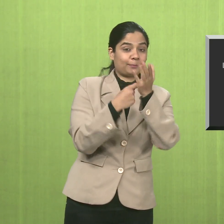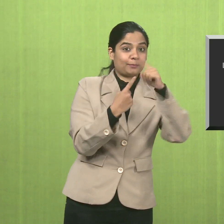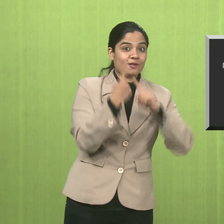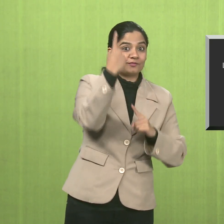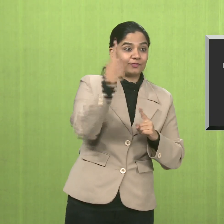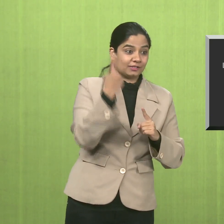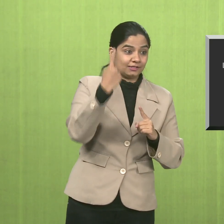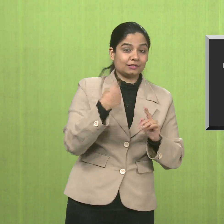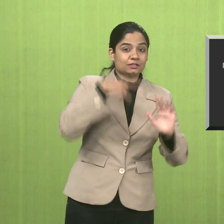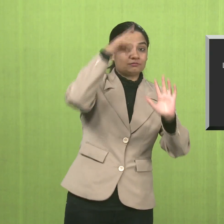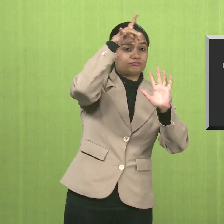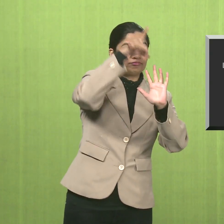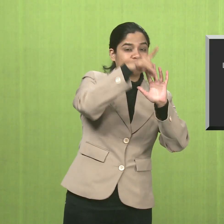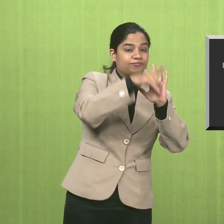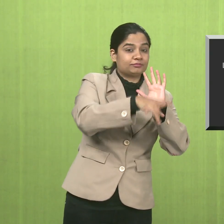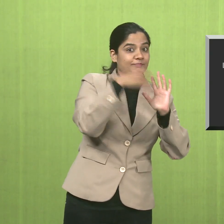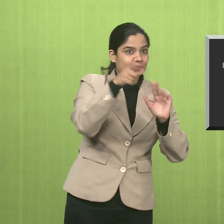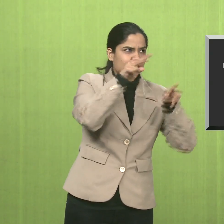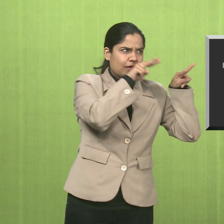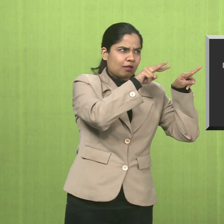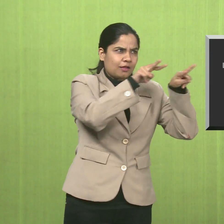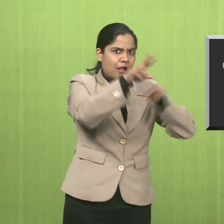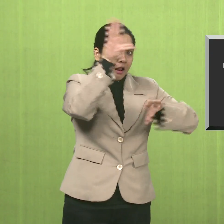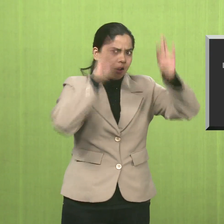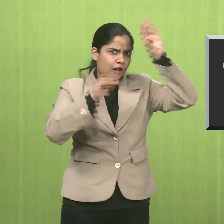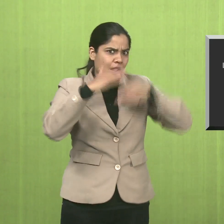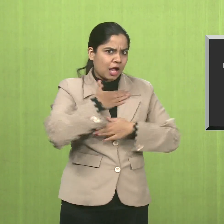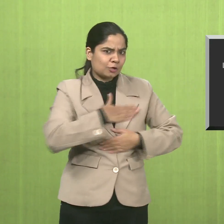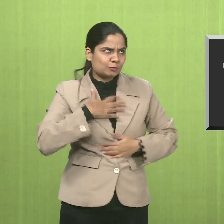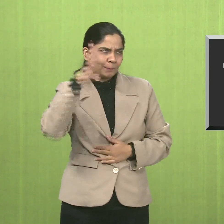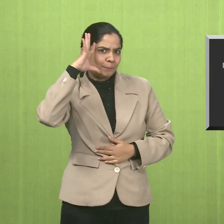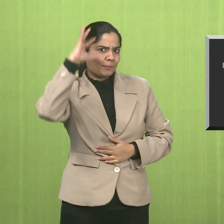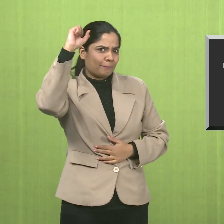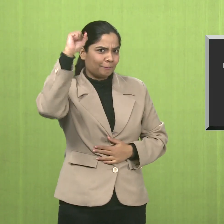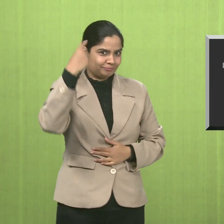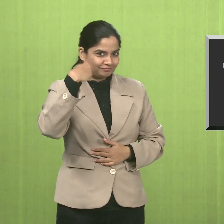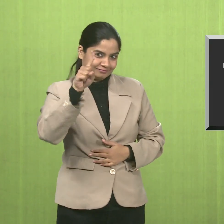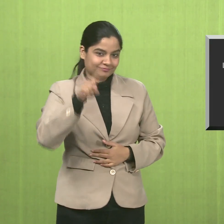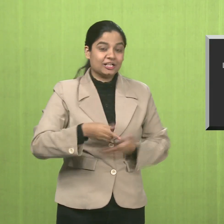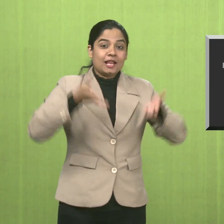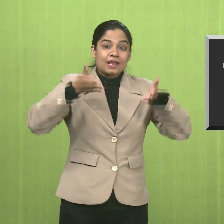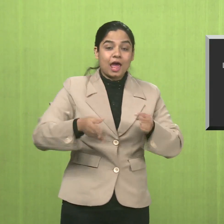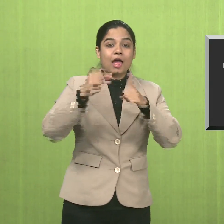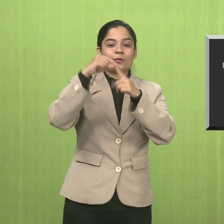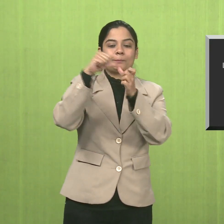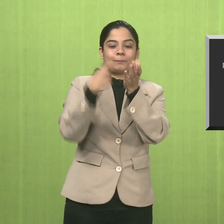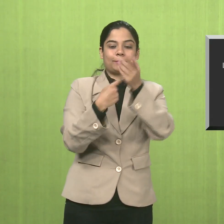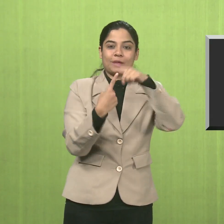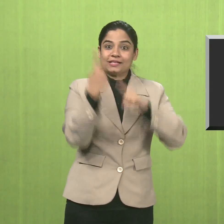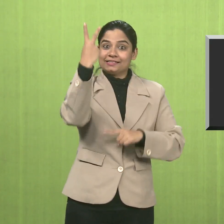We have completed part 1 of this lesson. Hope you have watched it, learnt it and enjoyed it and you remember it. This